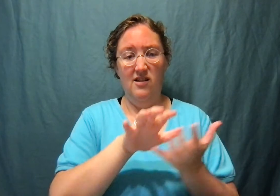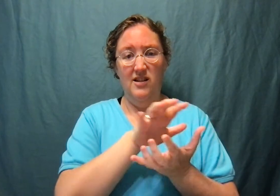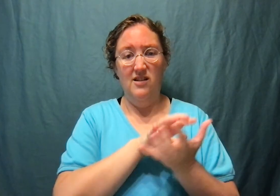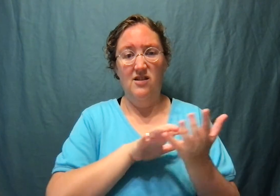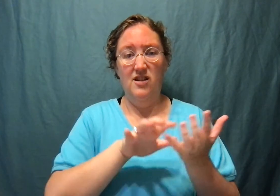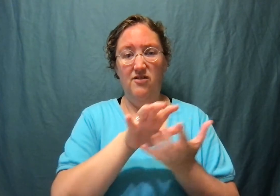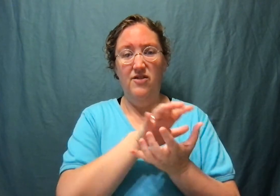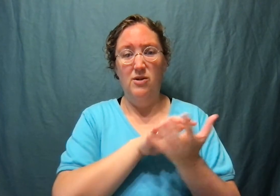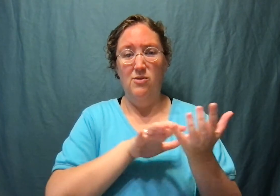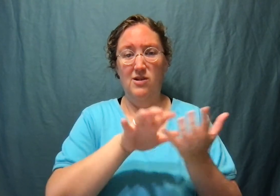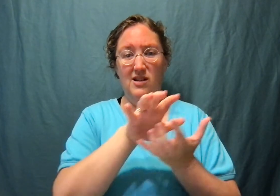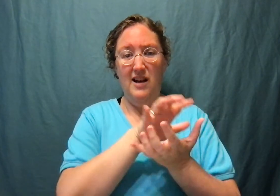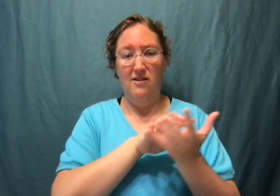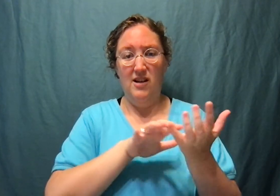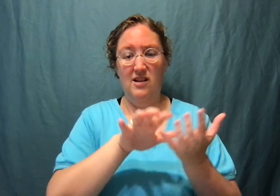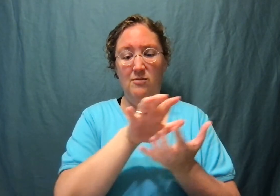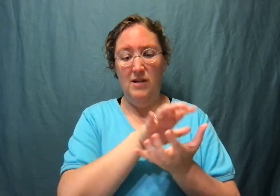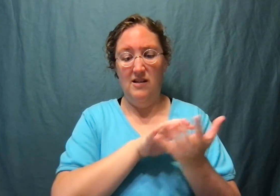Unclear, confused, cloudy, mixed up.